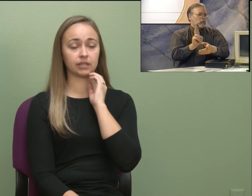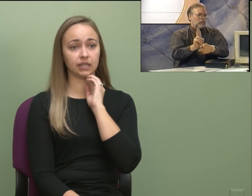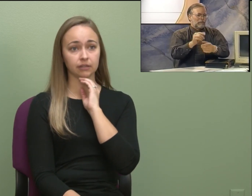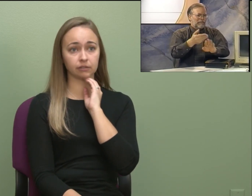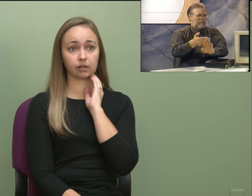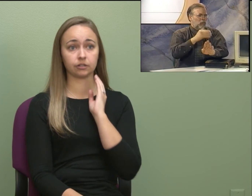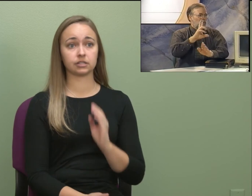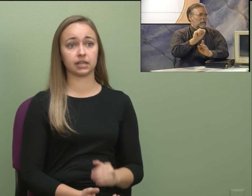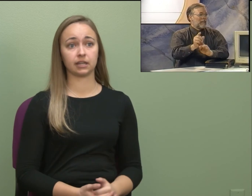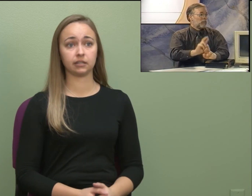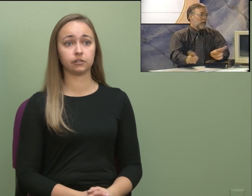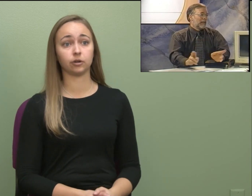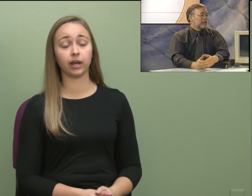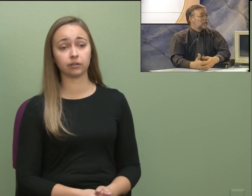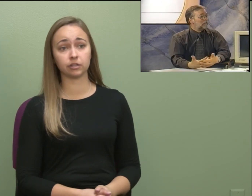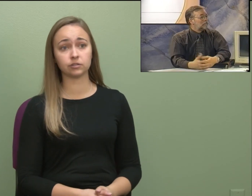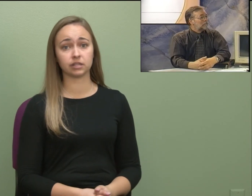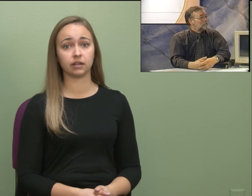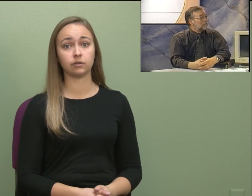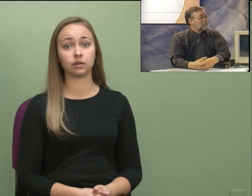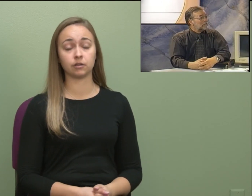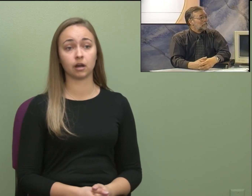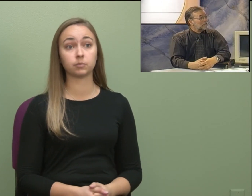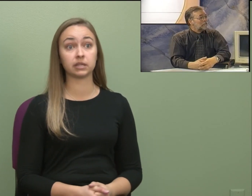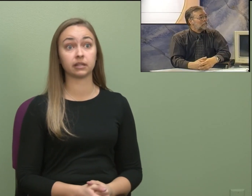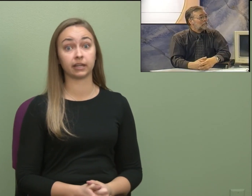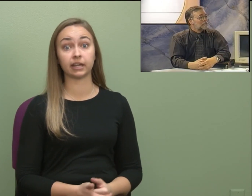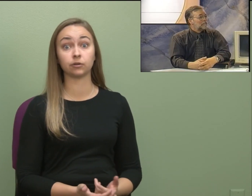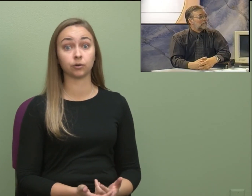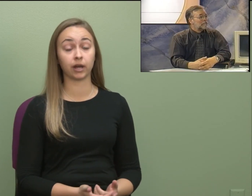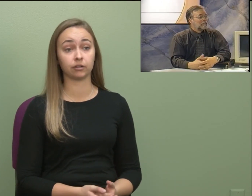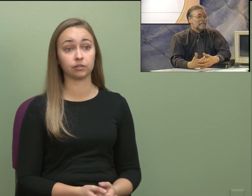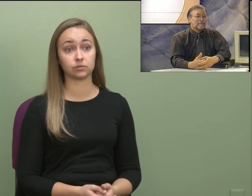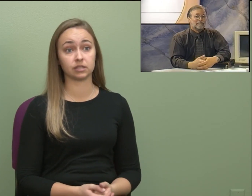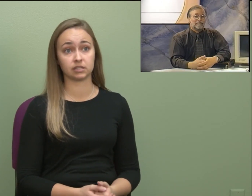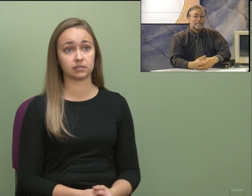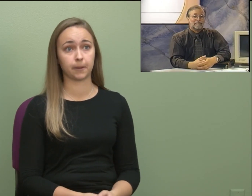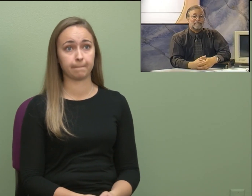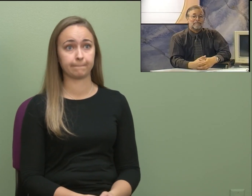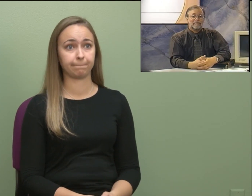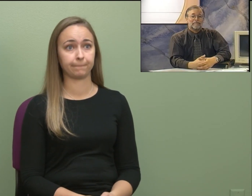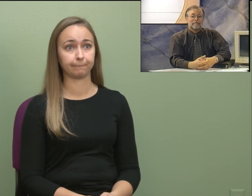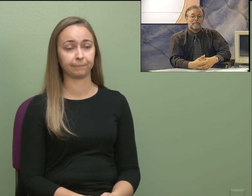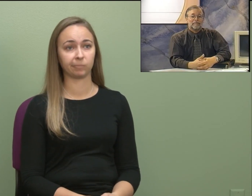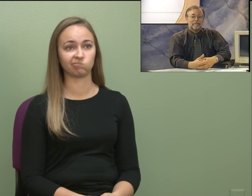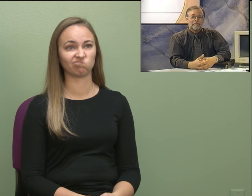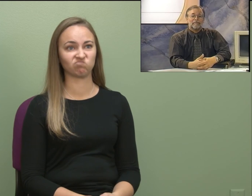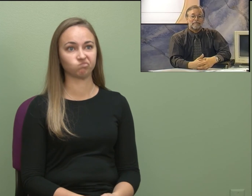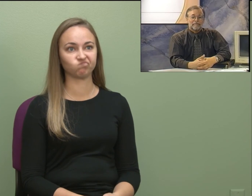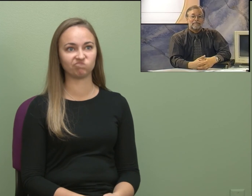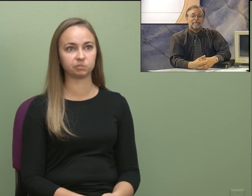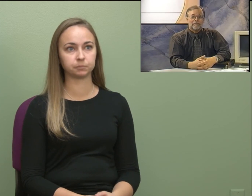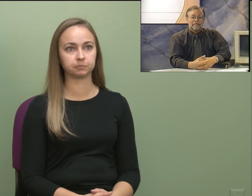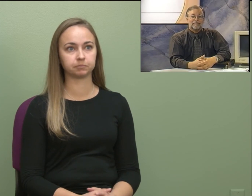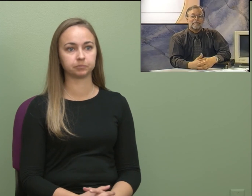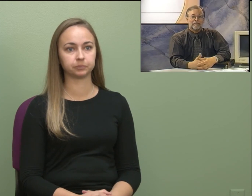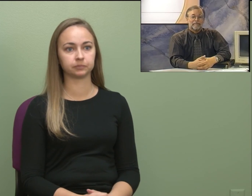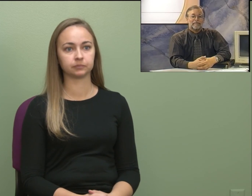And so that they understand, how to use it and not be like, I don't know how to use this.